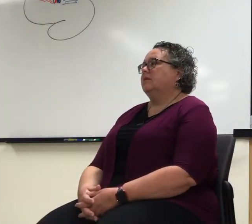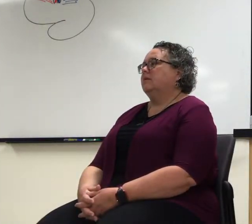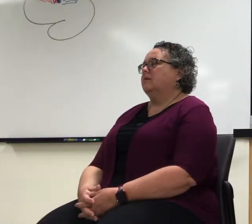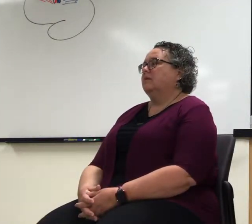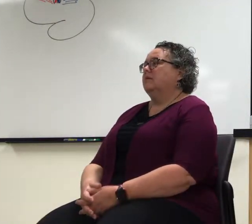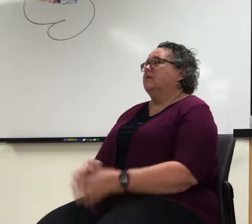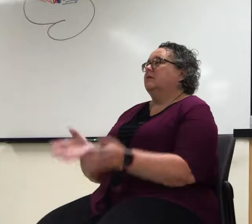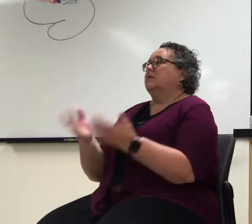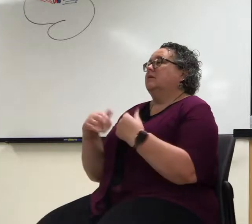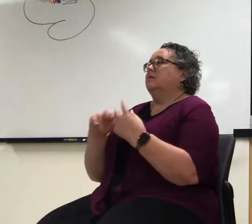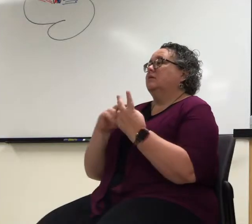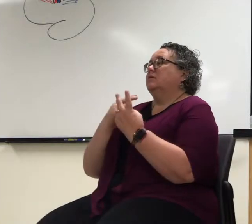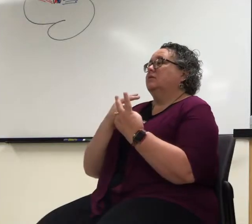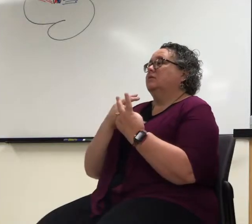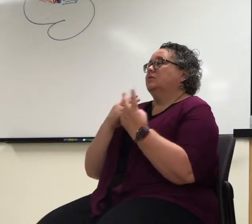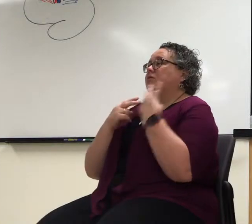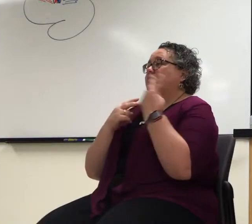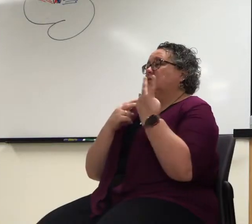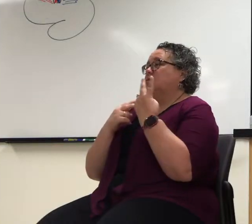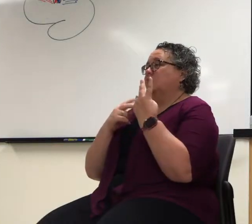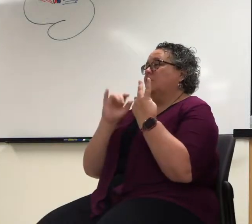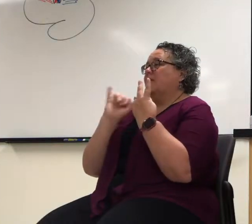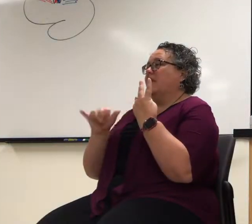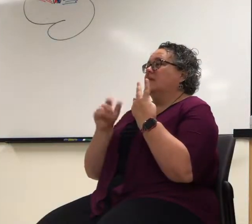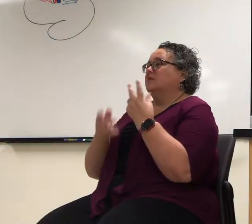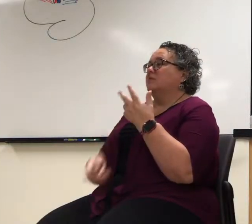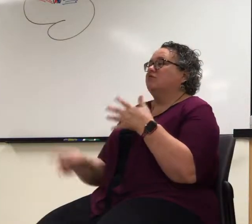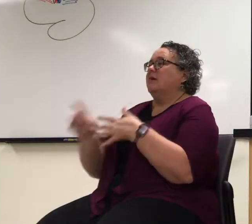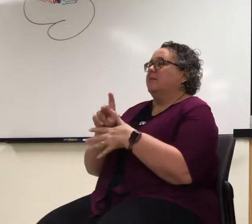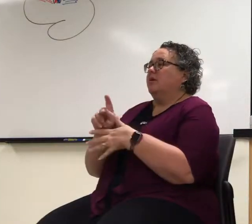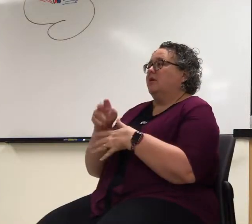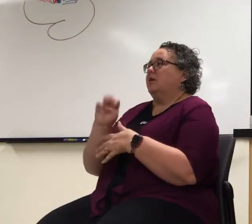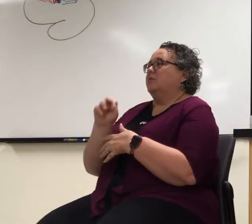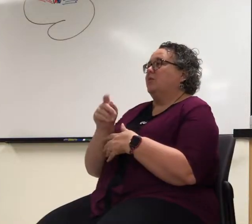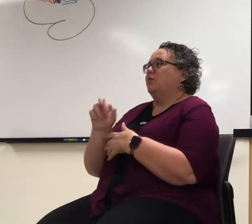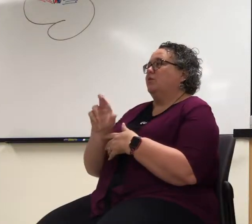So then 2 is the primary motor cortex.